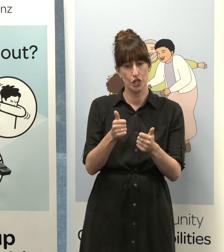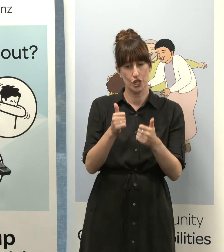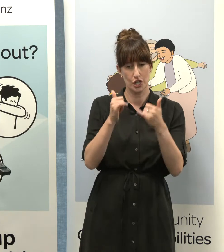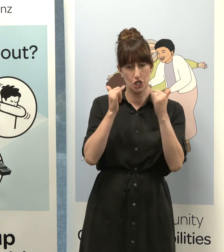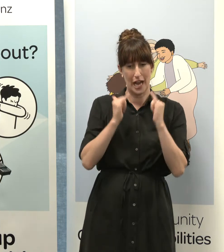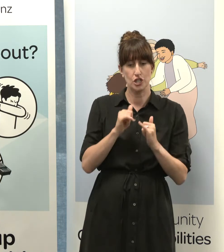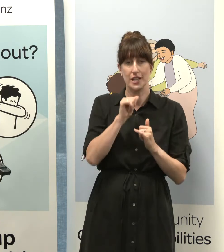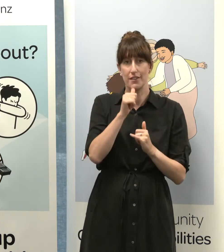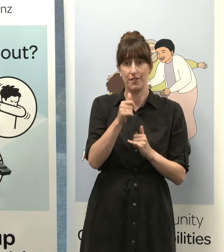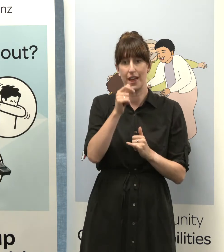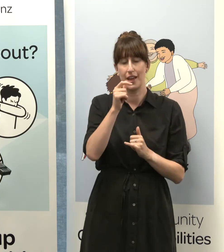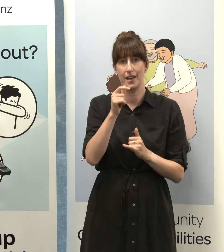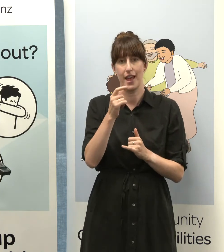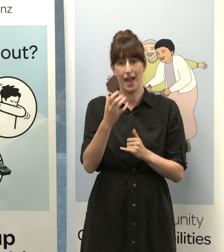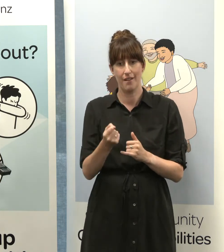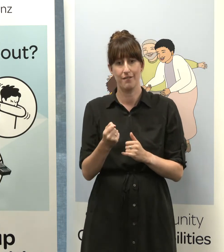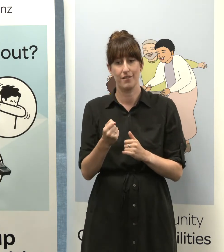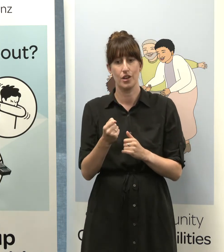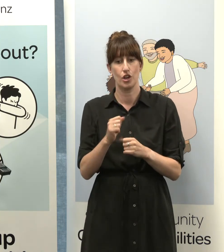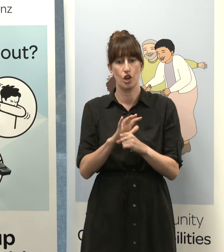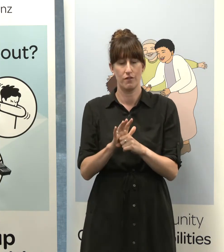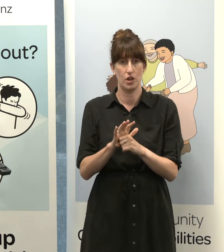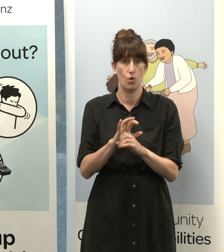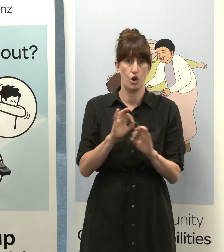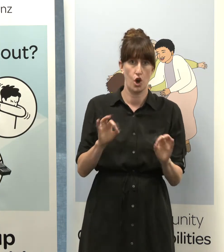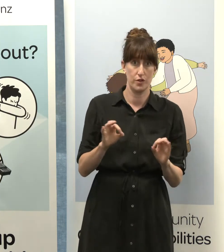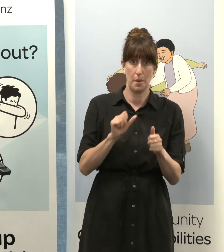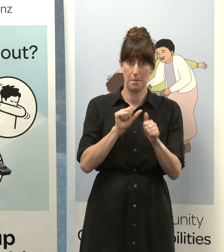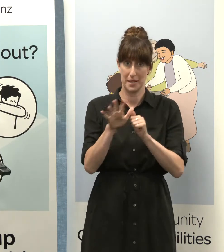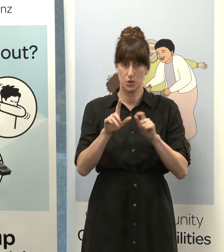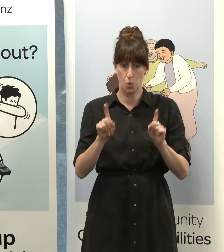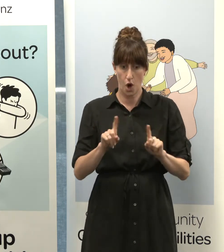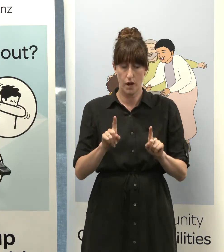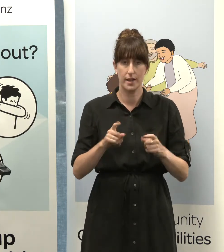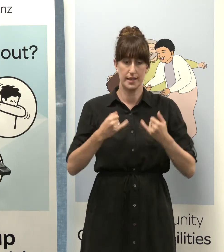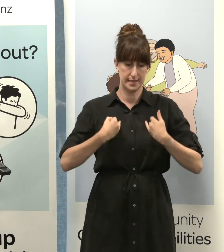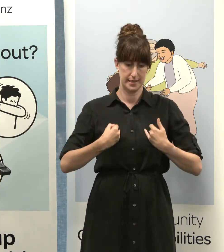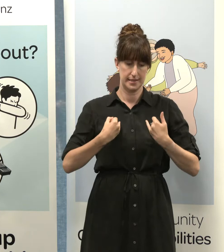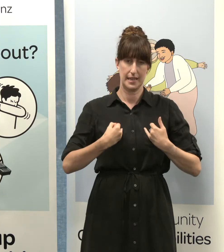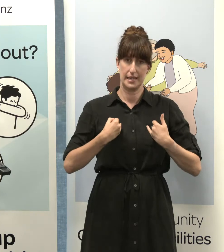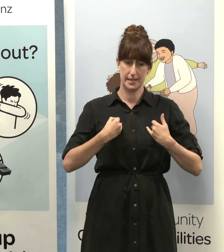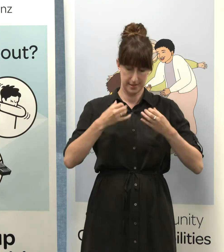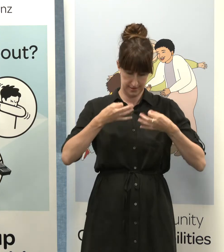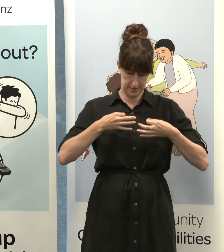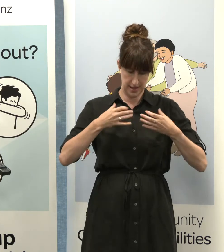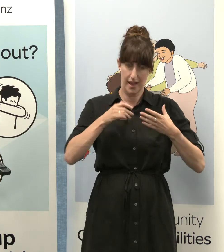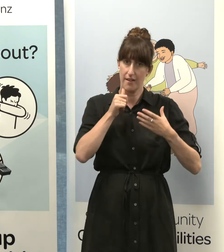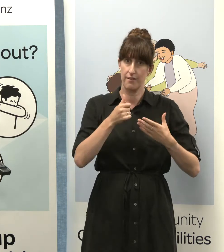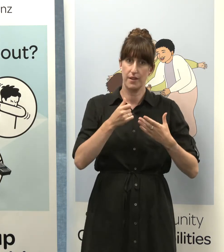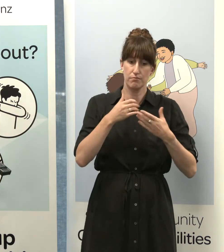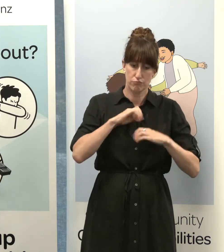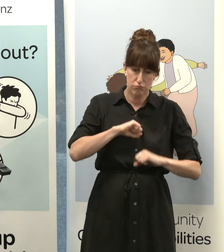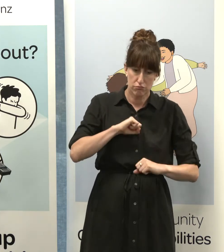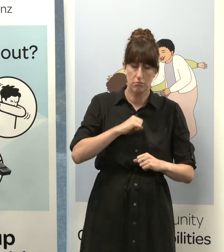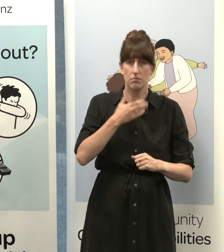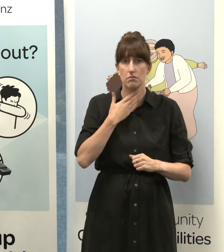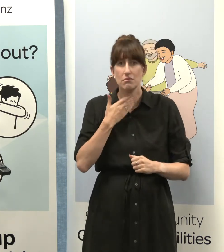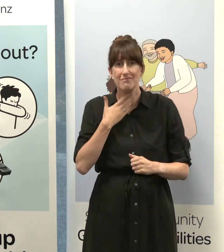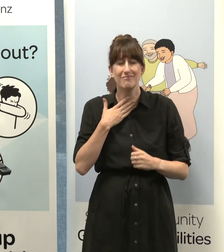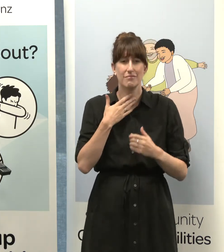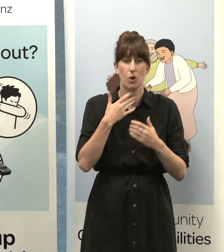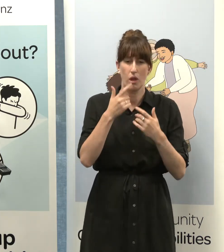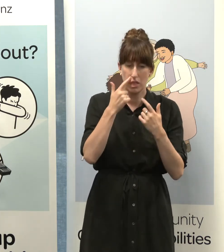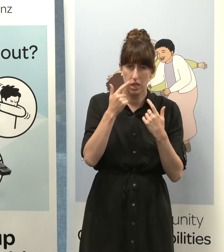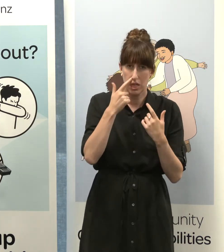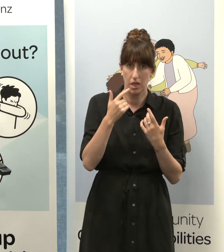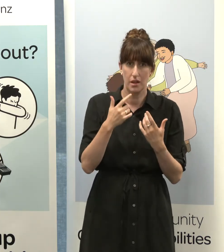best discriminator is actually whether someone has ongoing symptoms. So whilst we have reduced the period for case isolation from 10 down to 7 days,